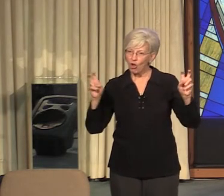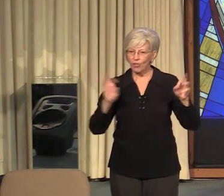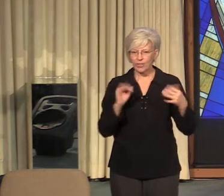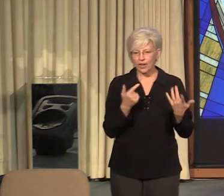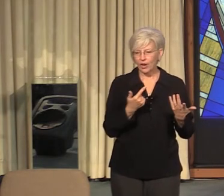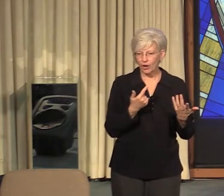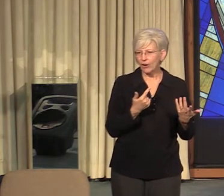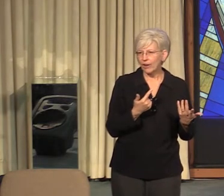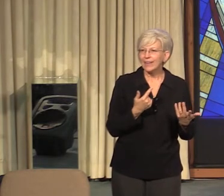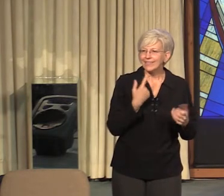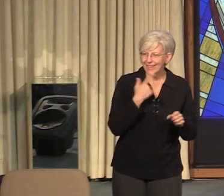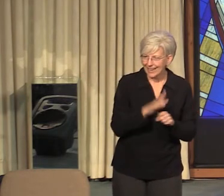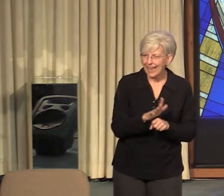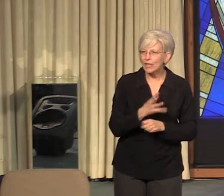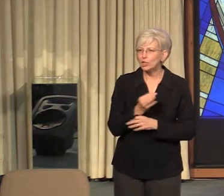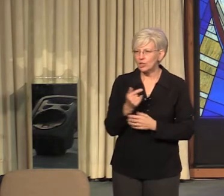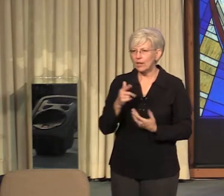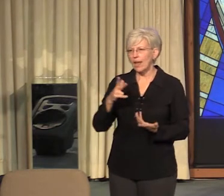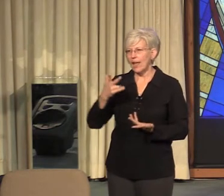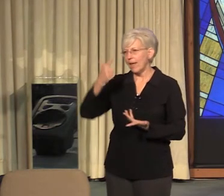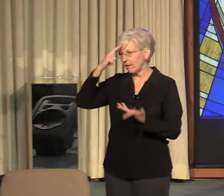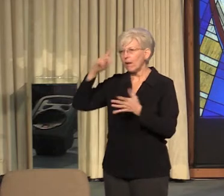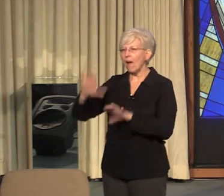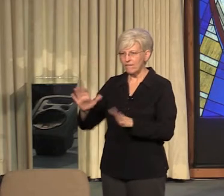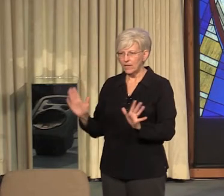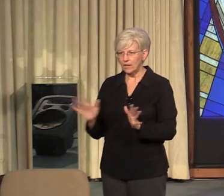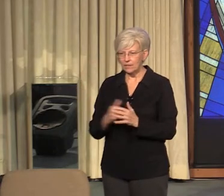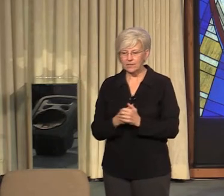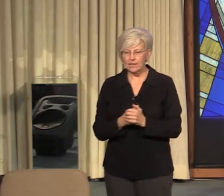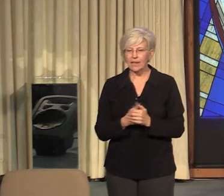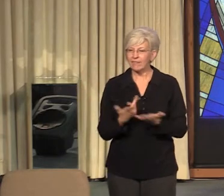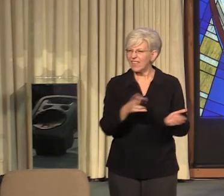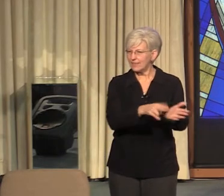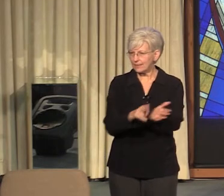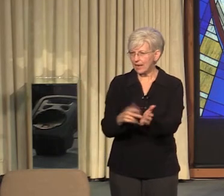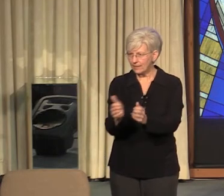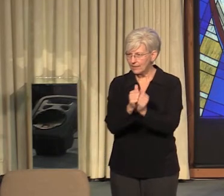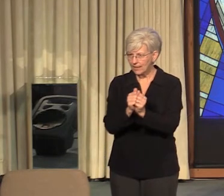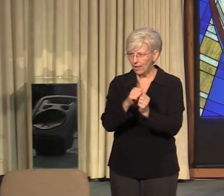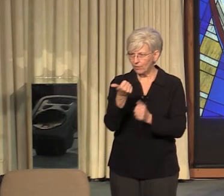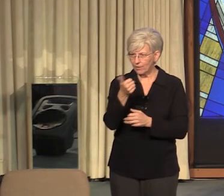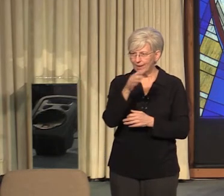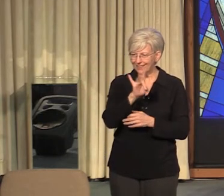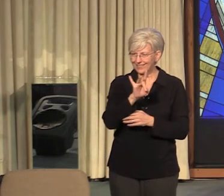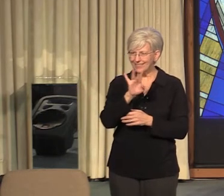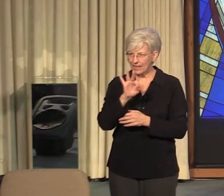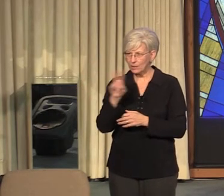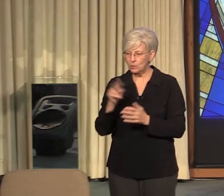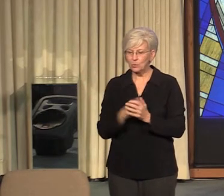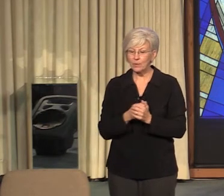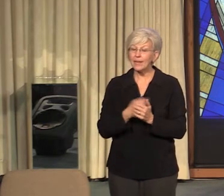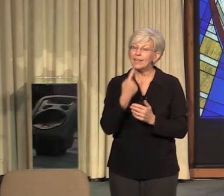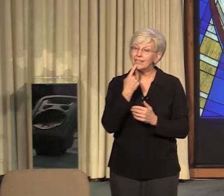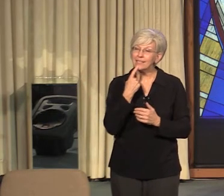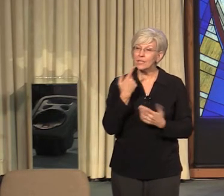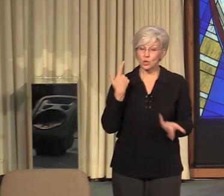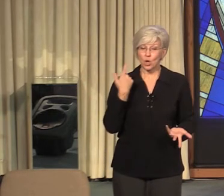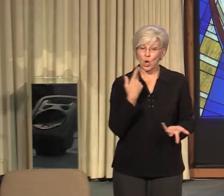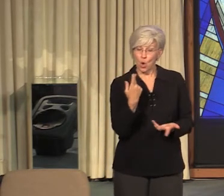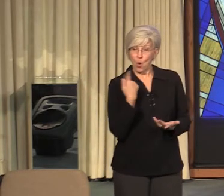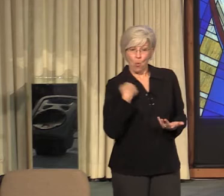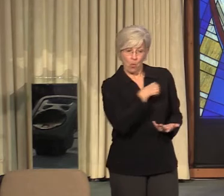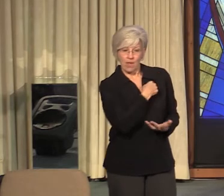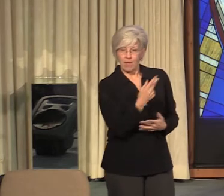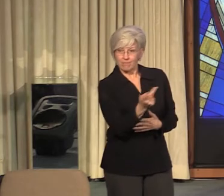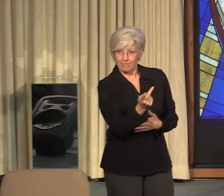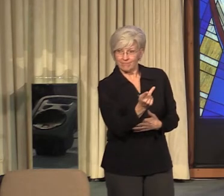signed it together on December 7th of 1892. And it says, "We, Charles and Myrtle Fillmore,